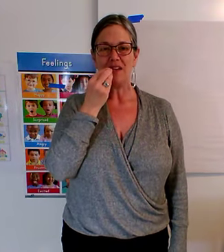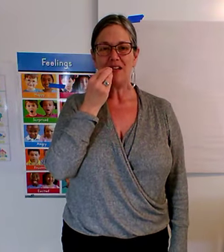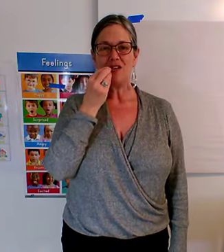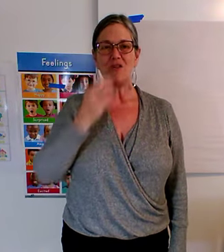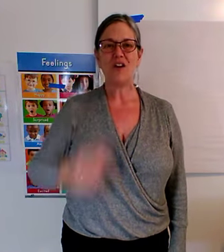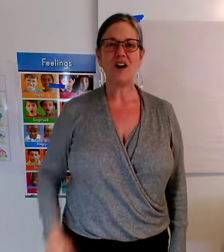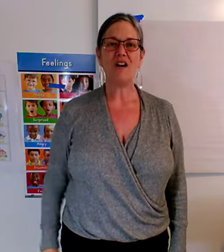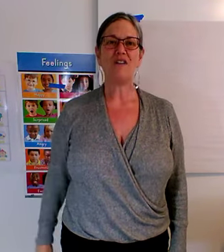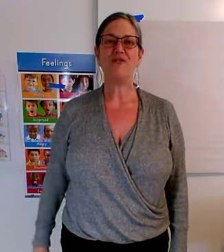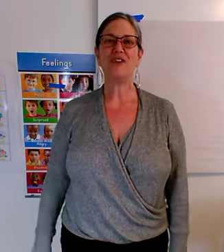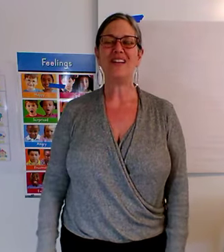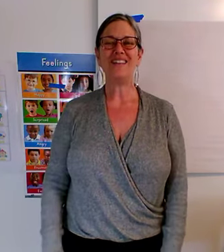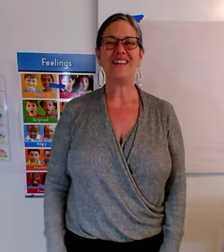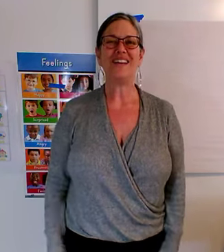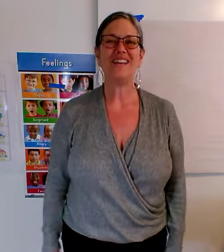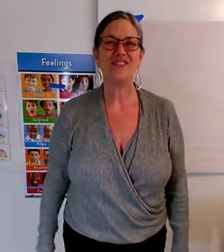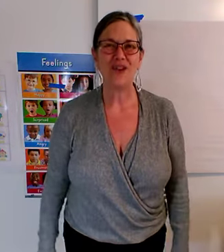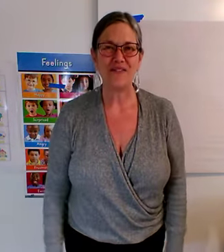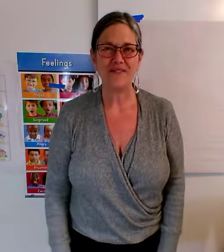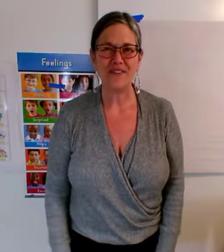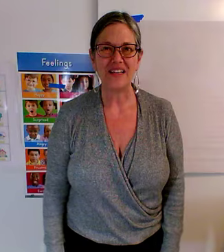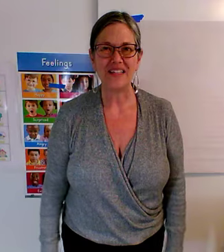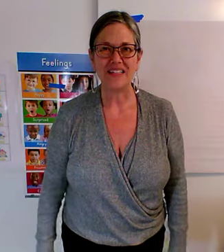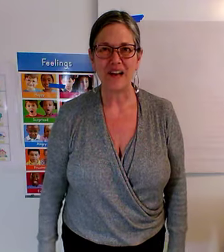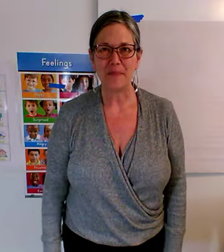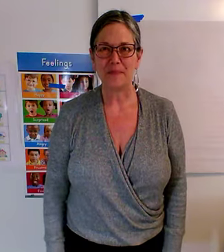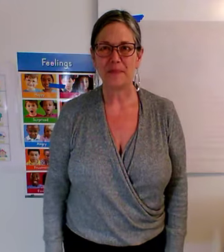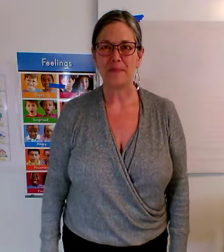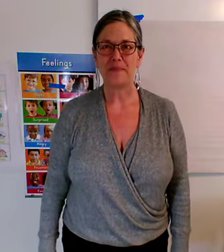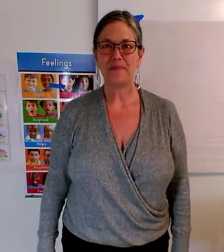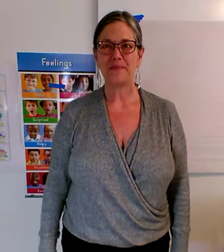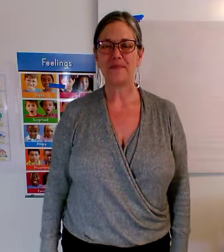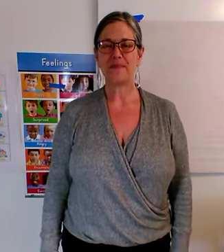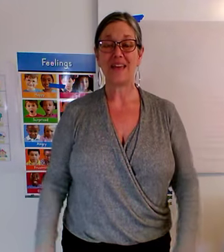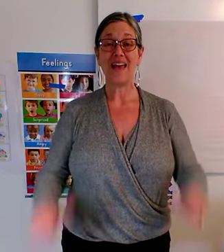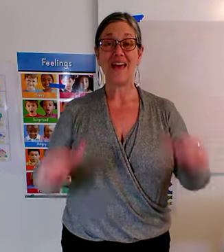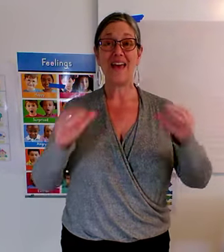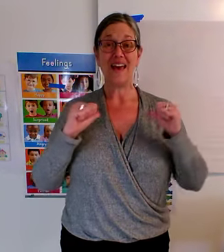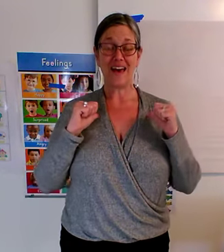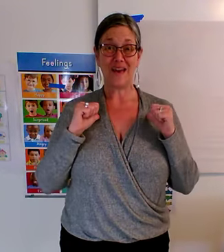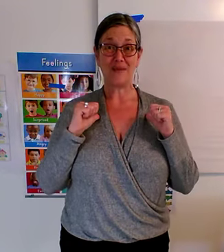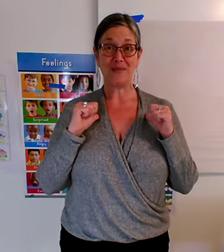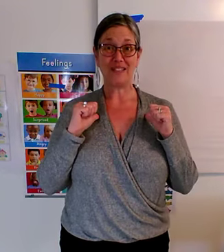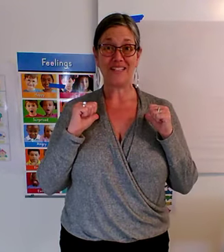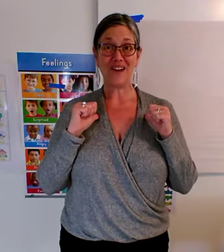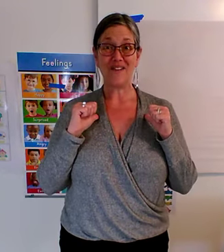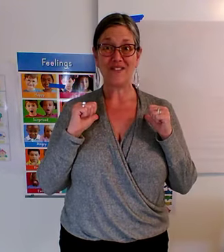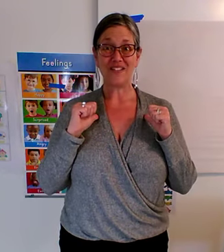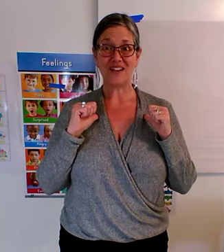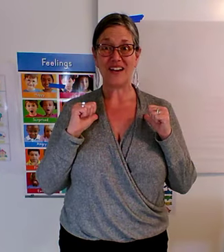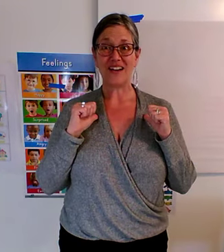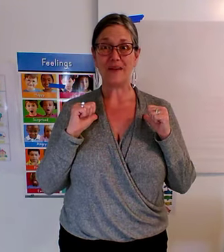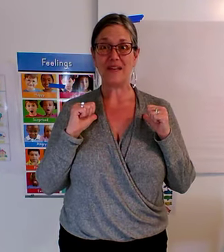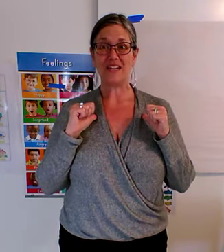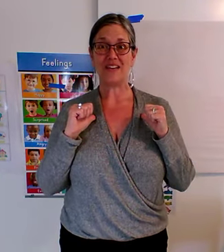You're our friend, the traffic cop. I'm a police officer, and I'm here